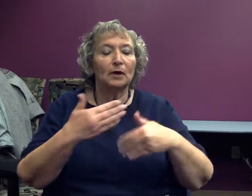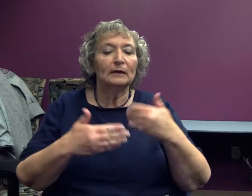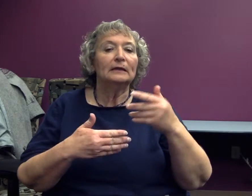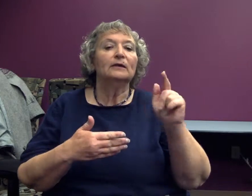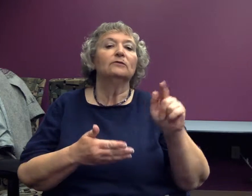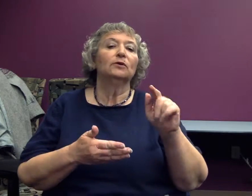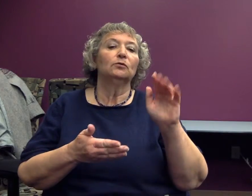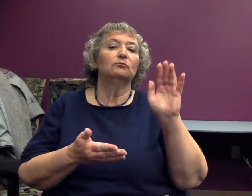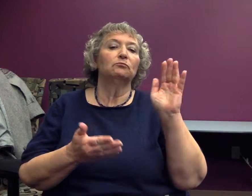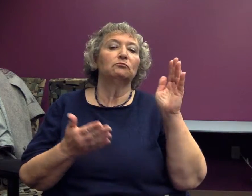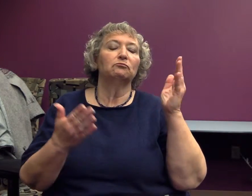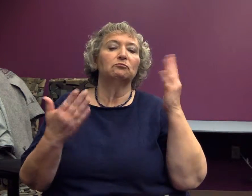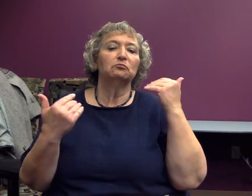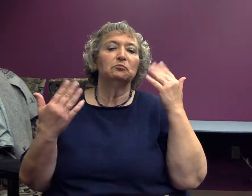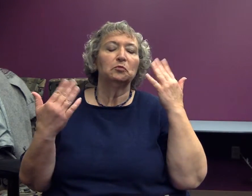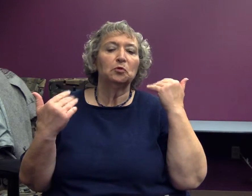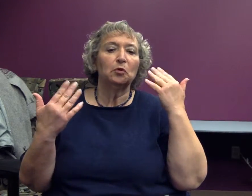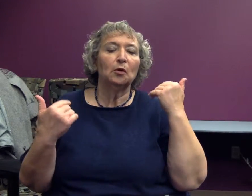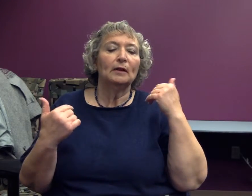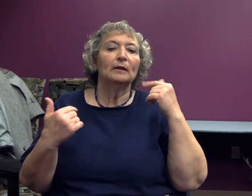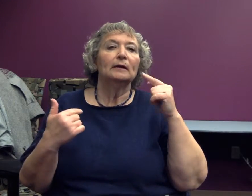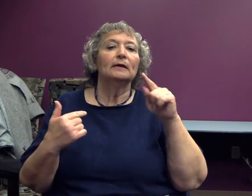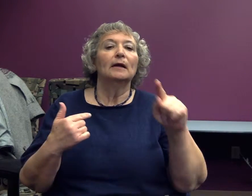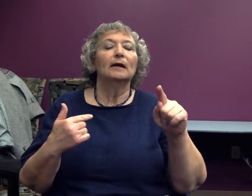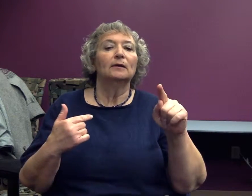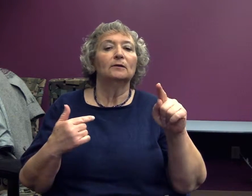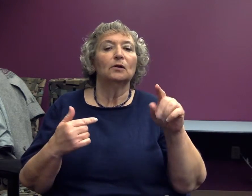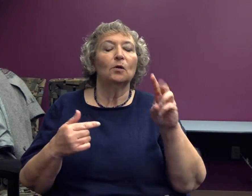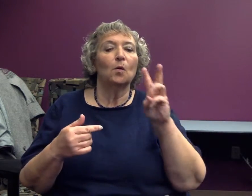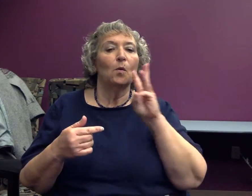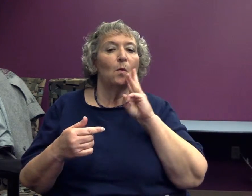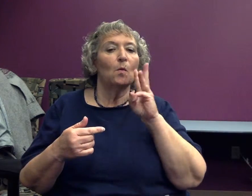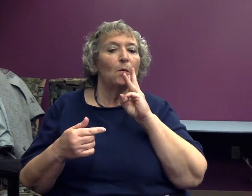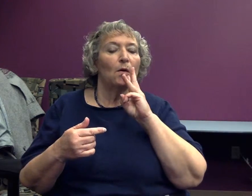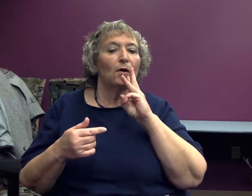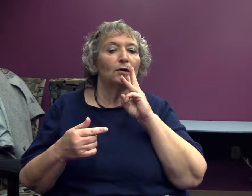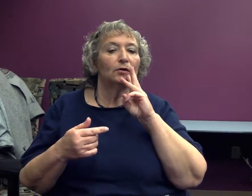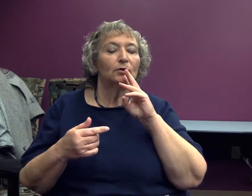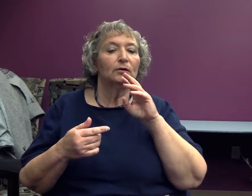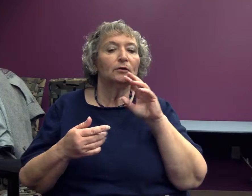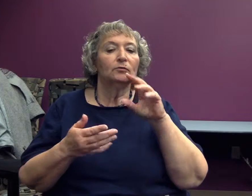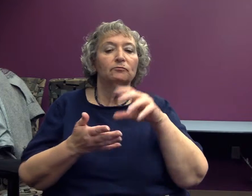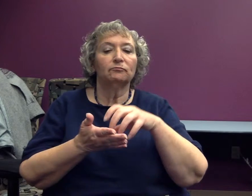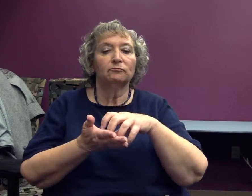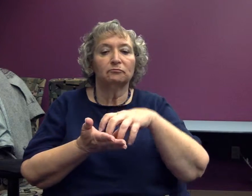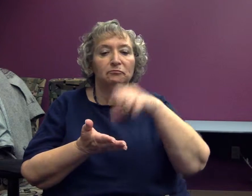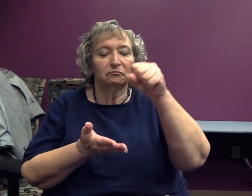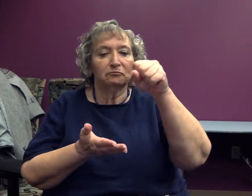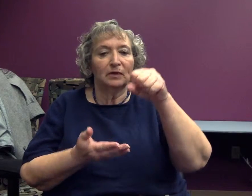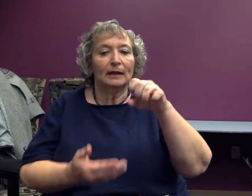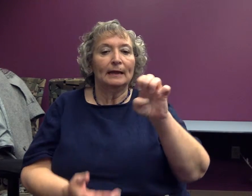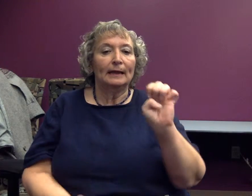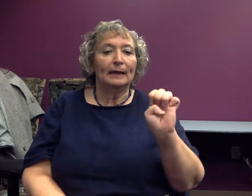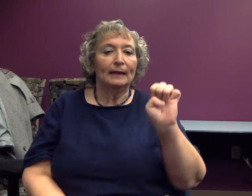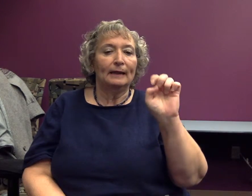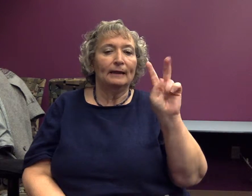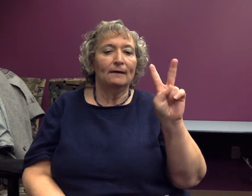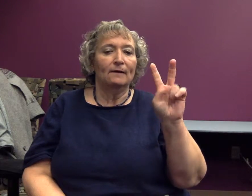Thinking about evaporation, we've talked about several possibilities or examples of evaporation. We talked about